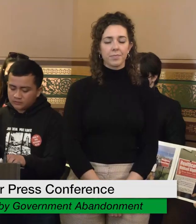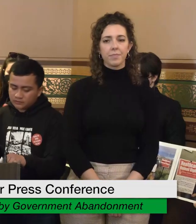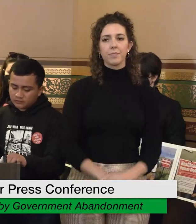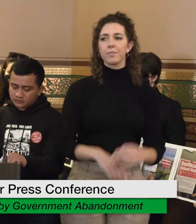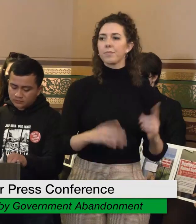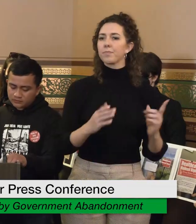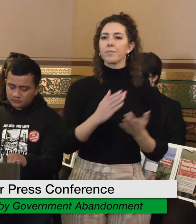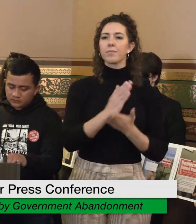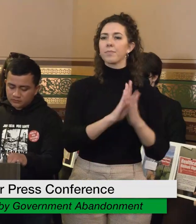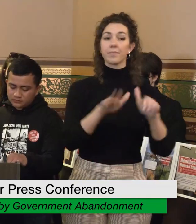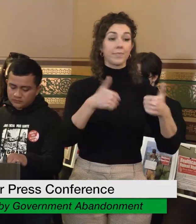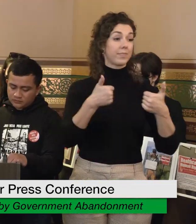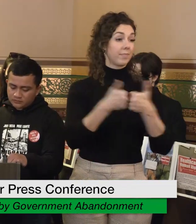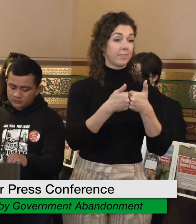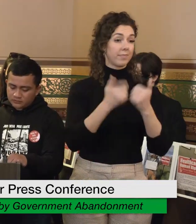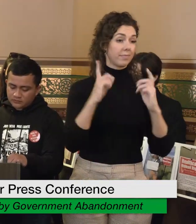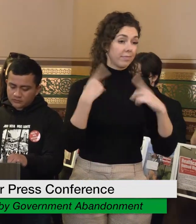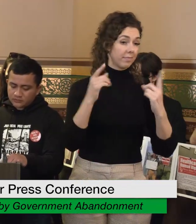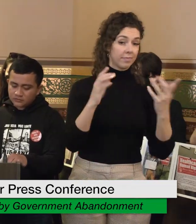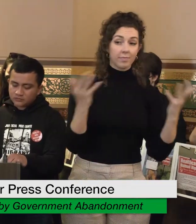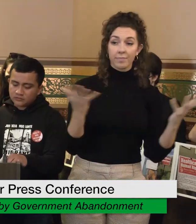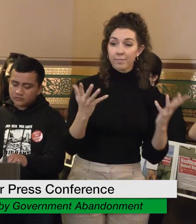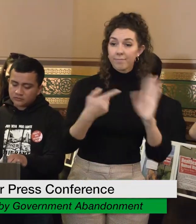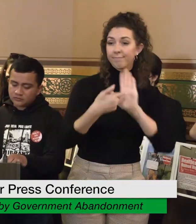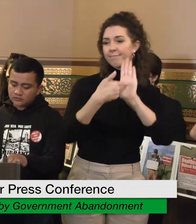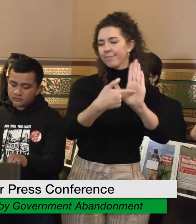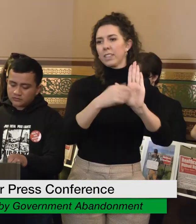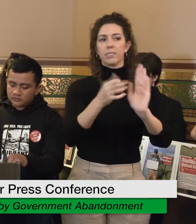And some of the challenges that we face, for example, is that if you're a